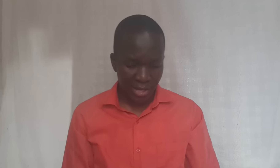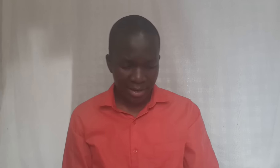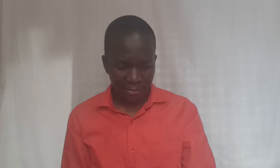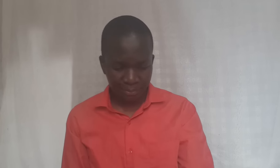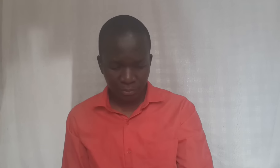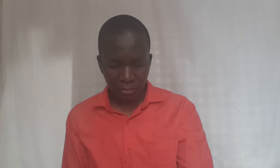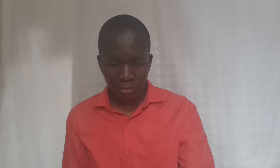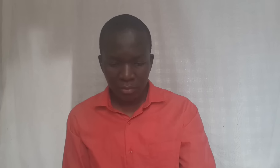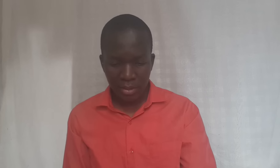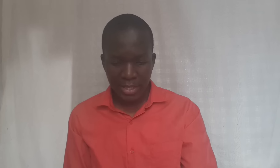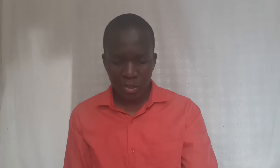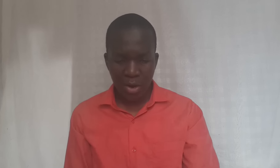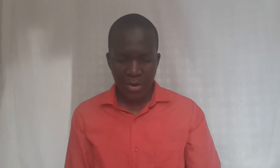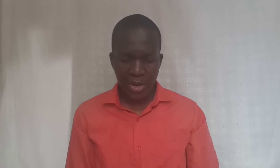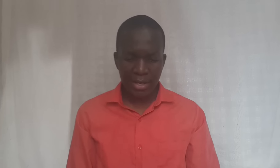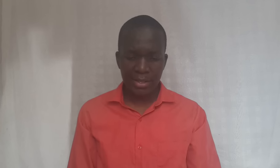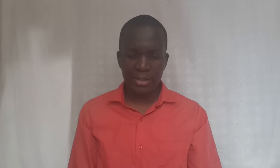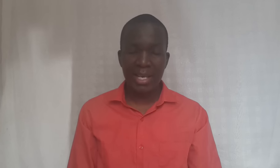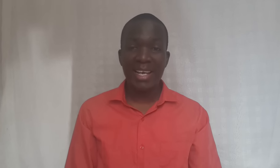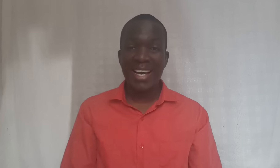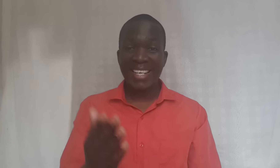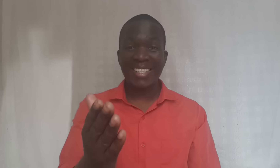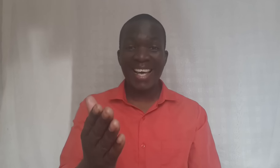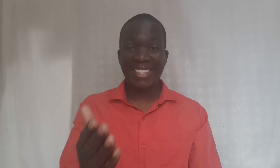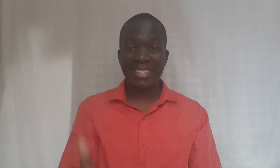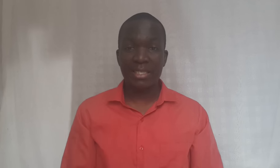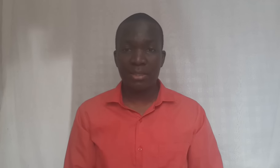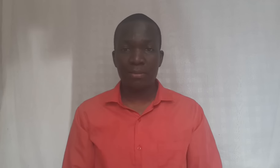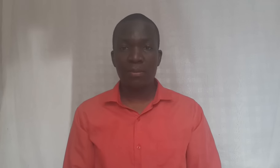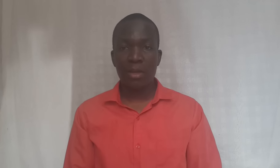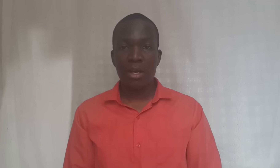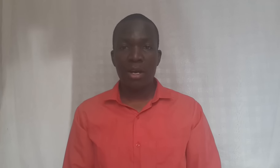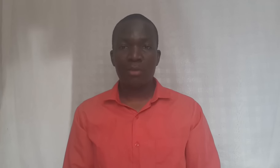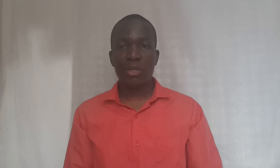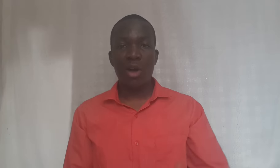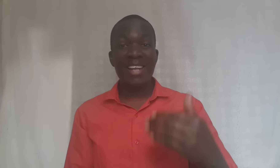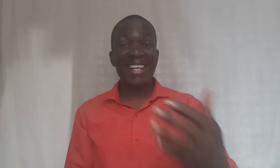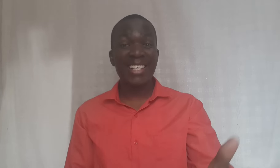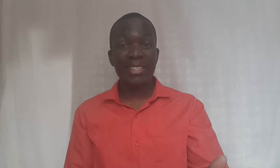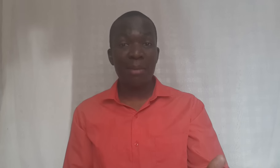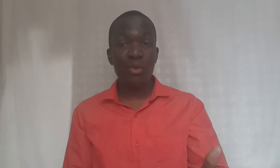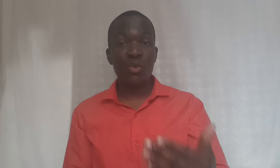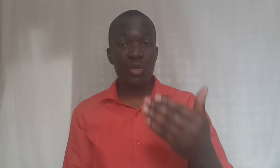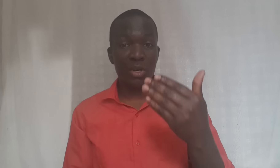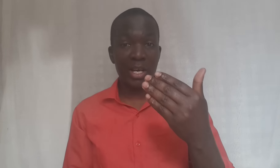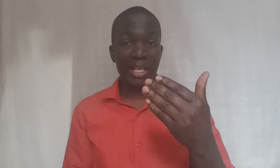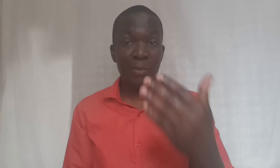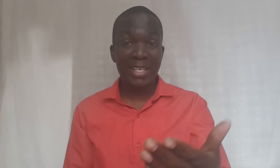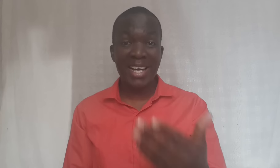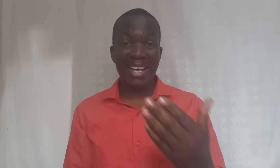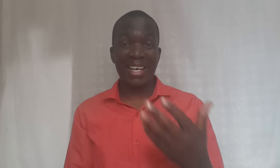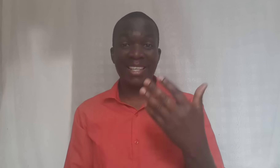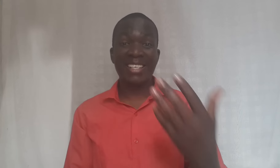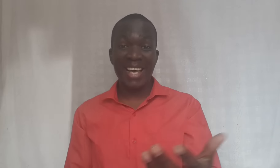say. Next word here is results. After you have done an exam, you expect the